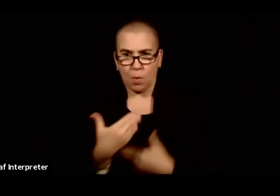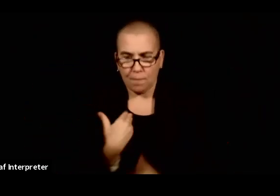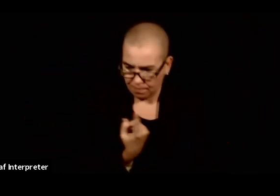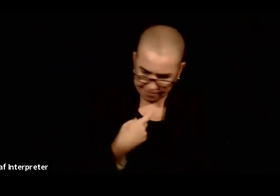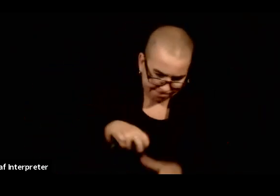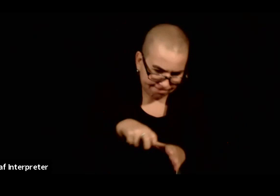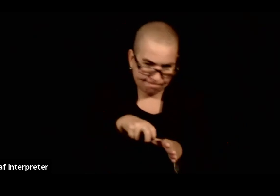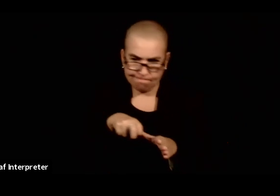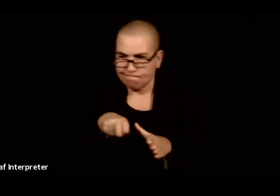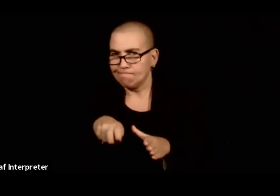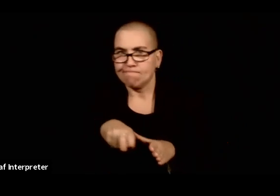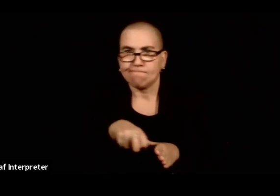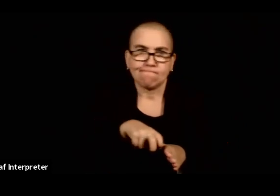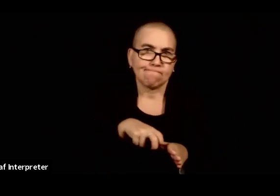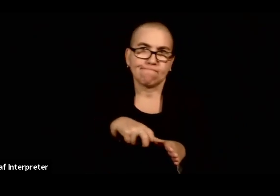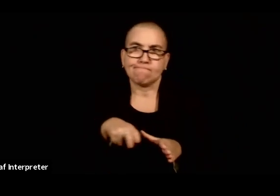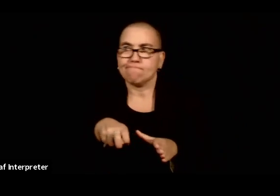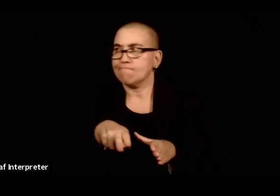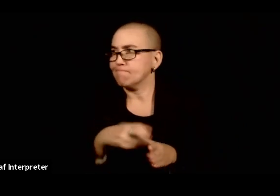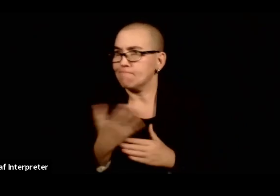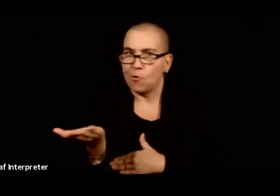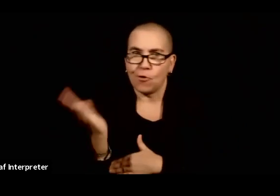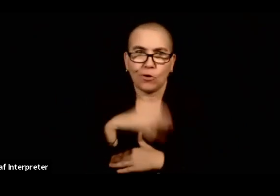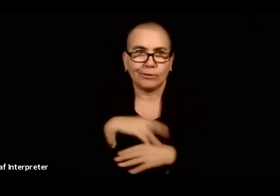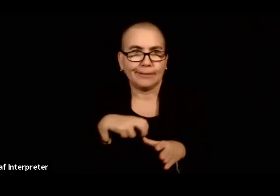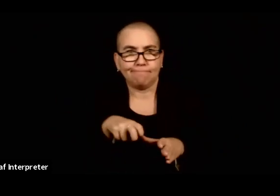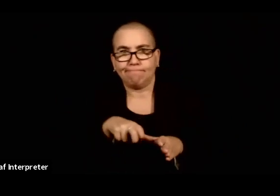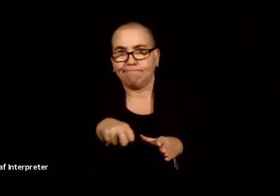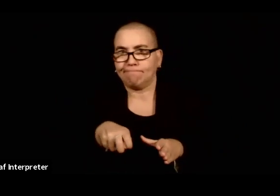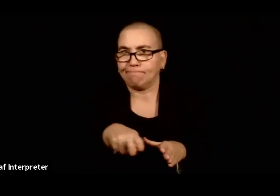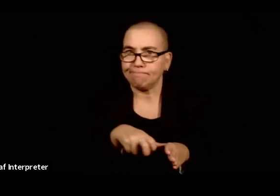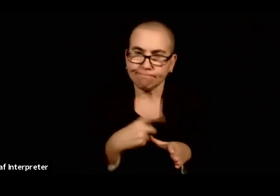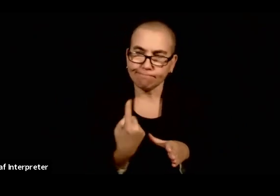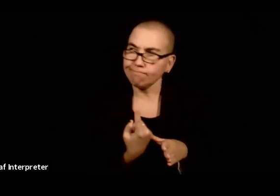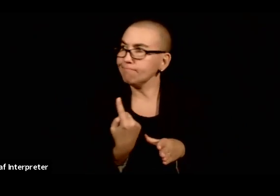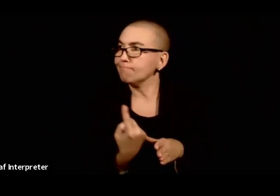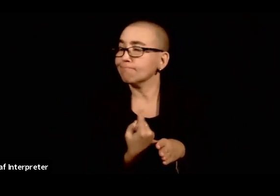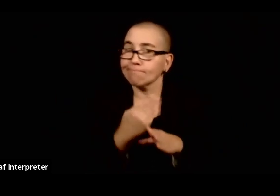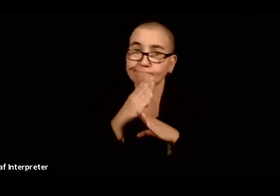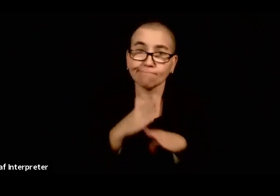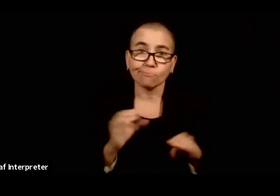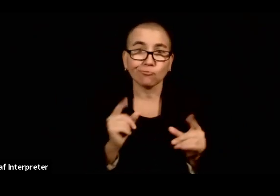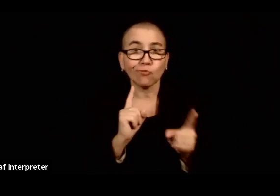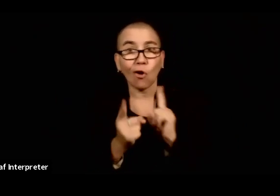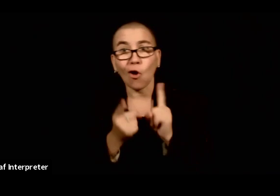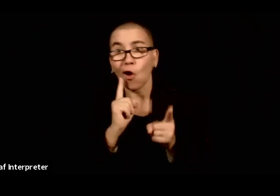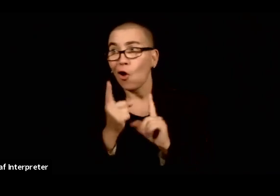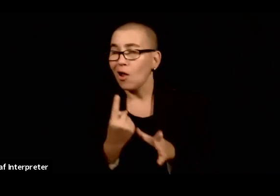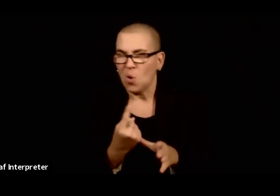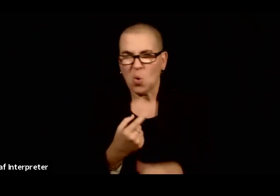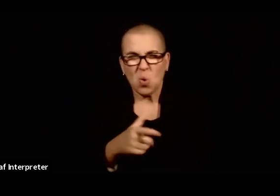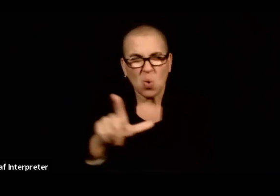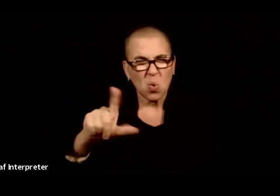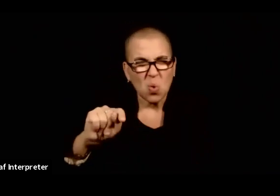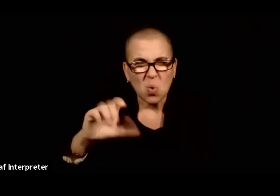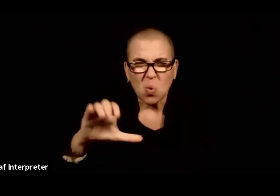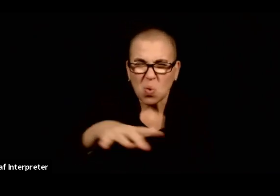day, every day. They leave their long-term care setting only for essential medical appointments, if at